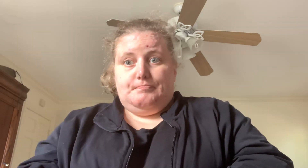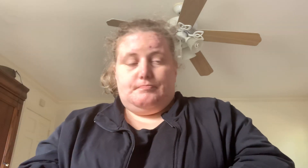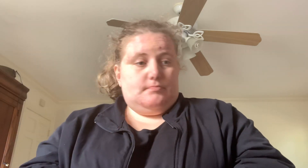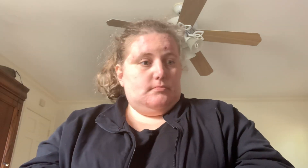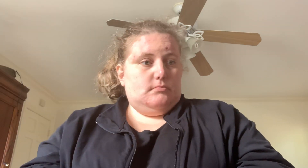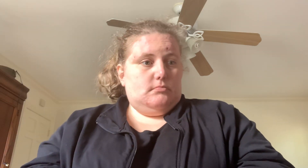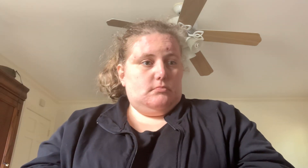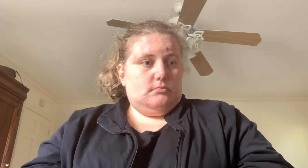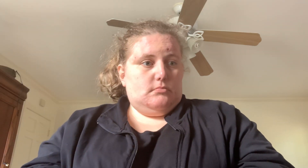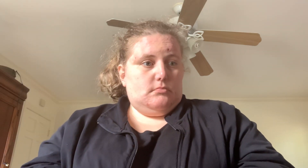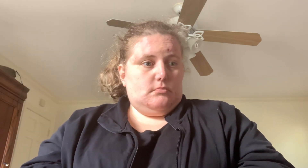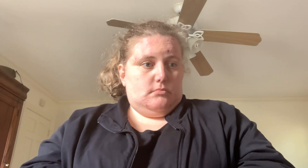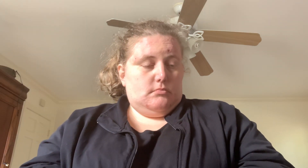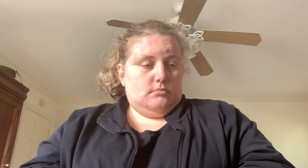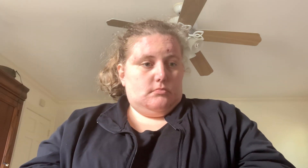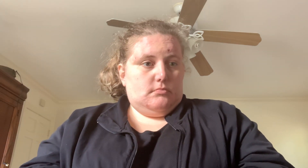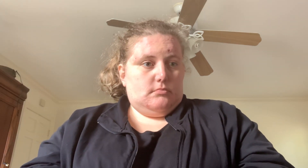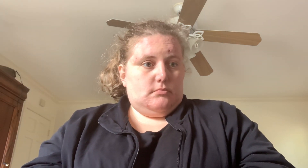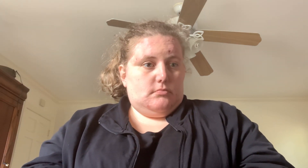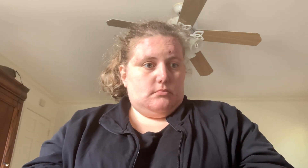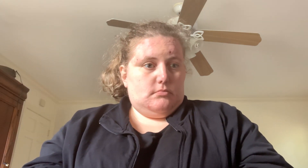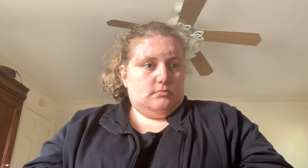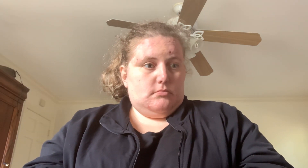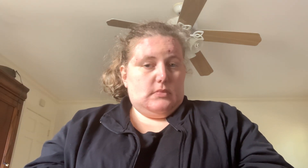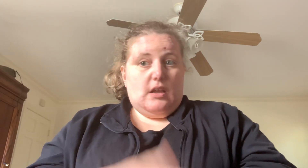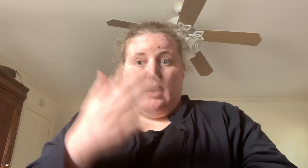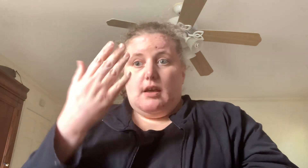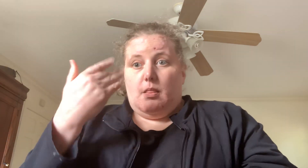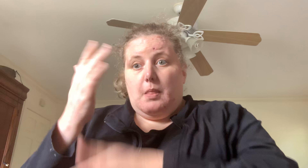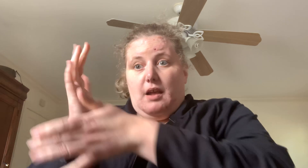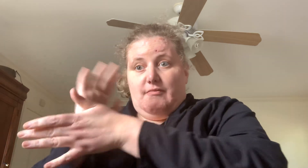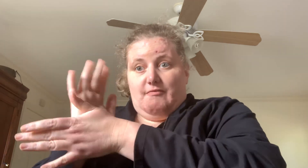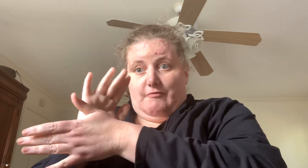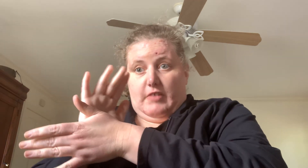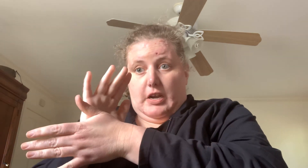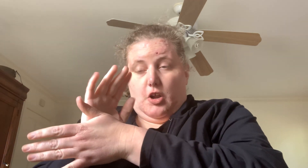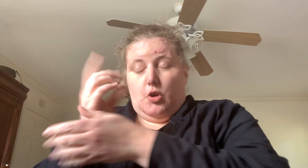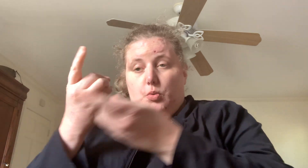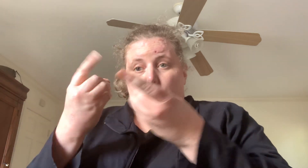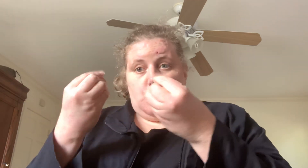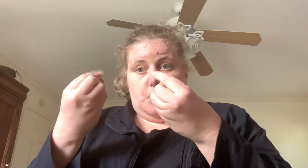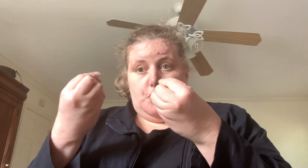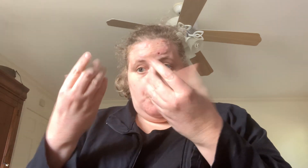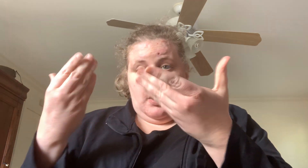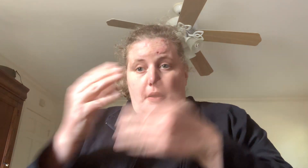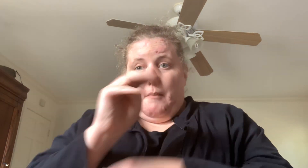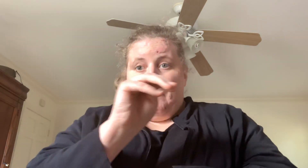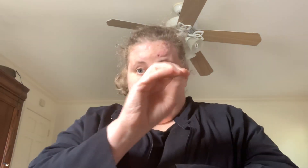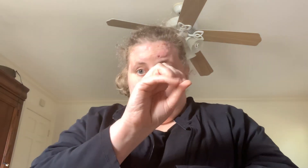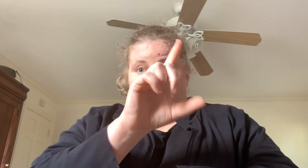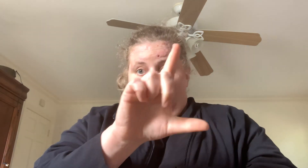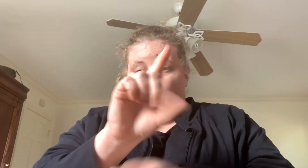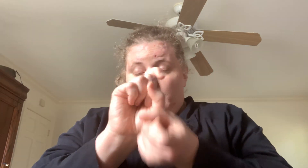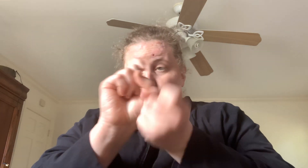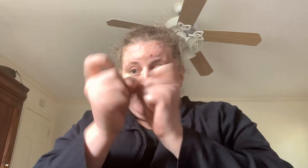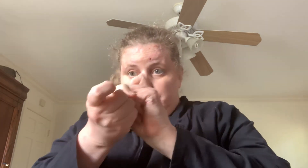mass to mole. In the last video, you did mole to mole conversions, as well as we reviewed how